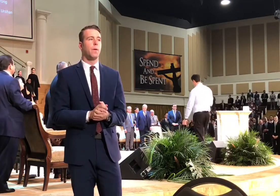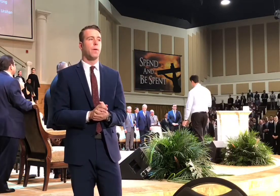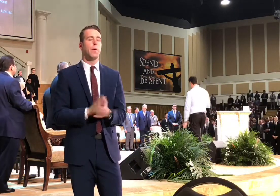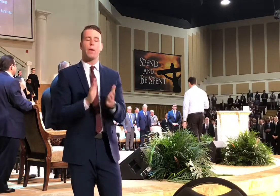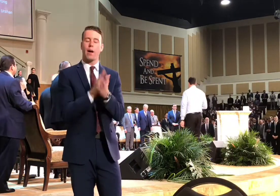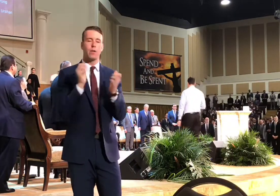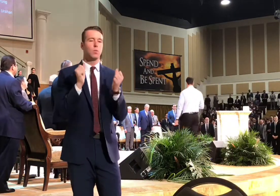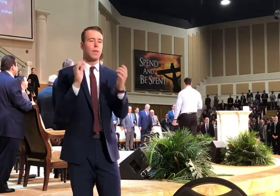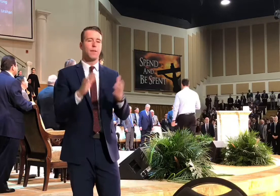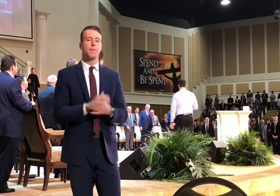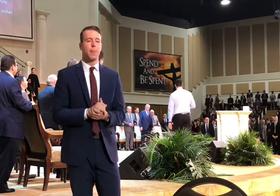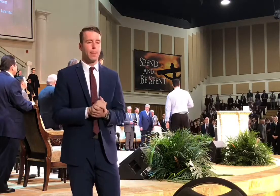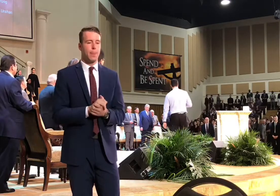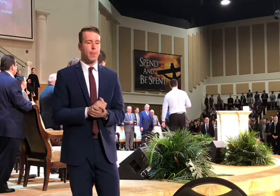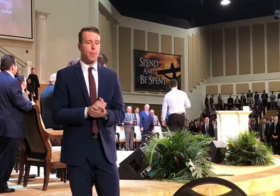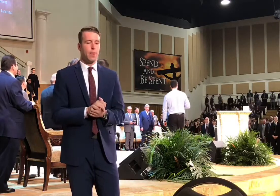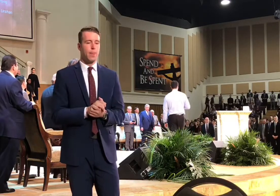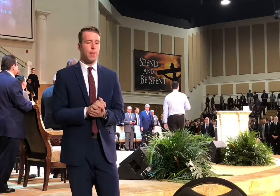Hallelujah.